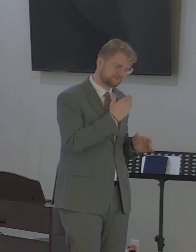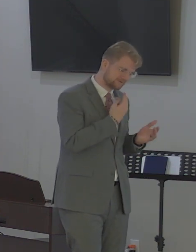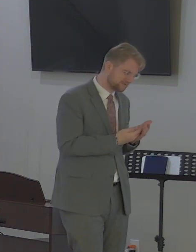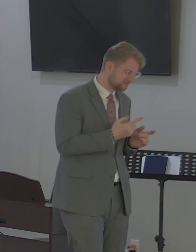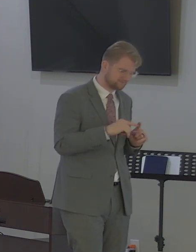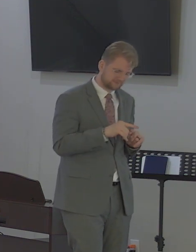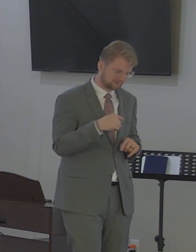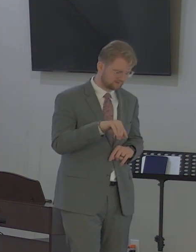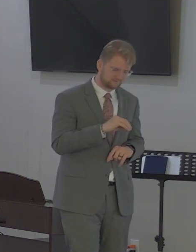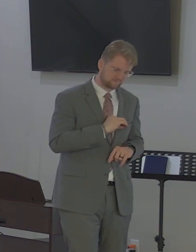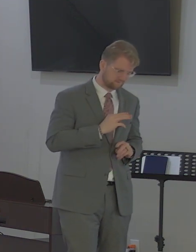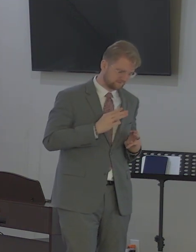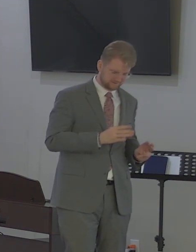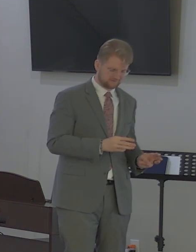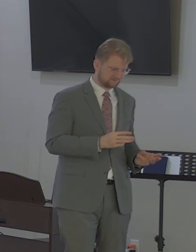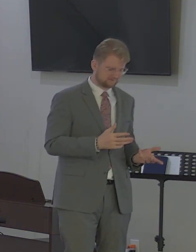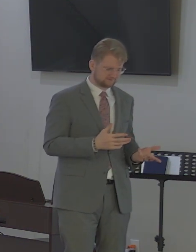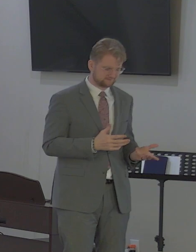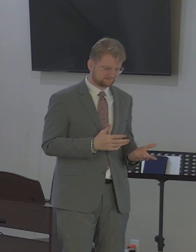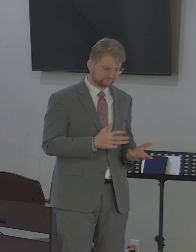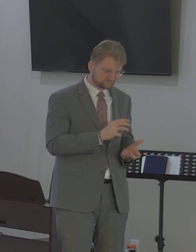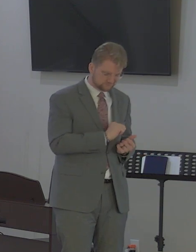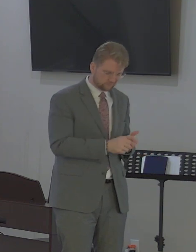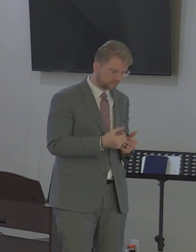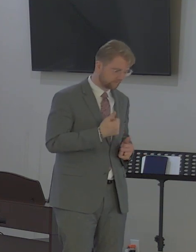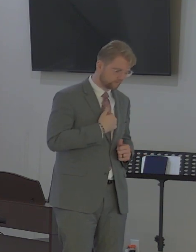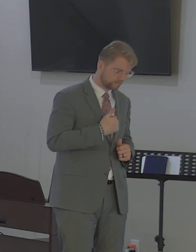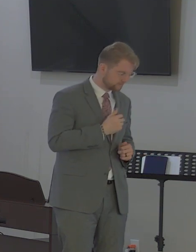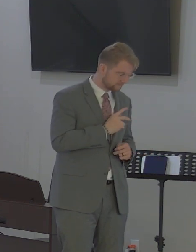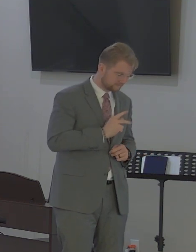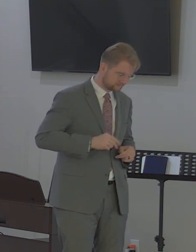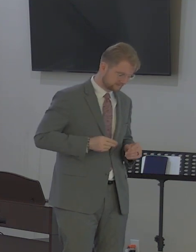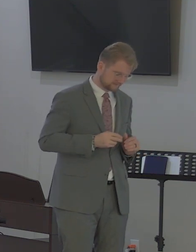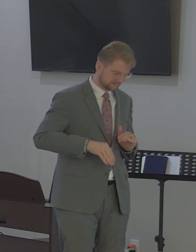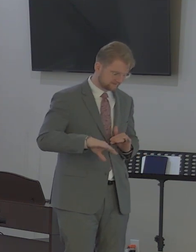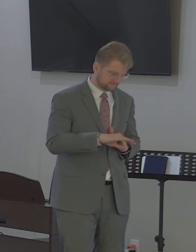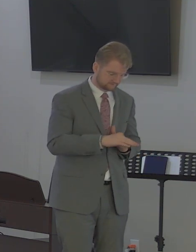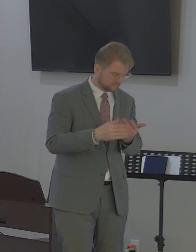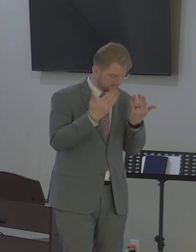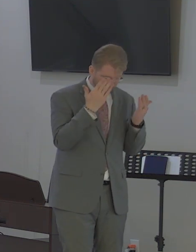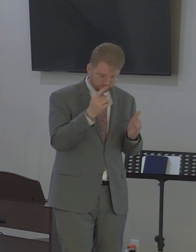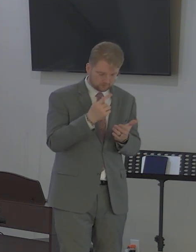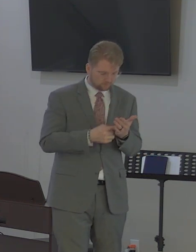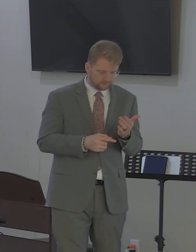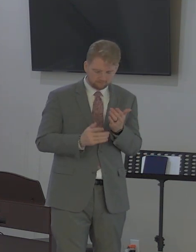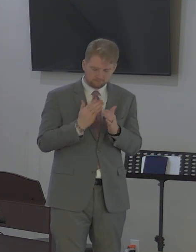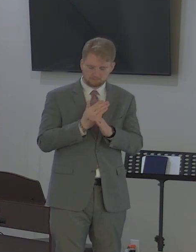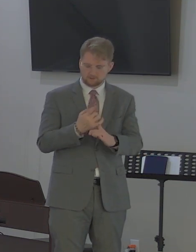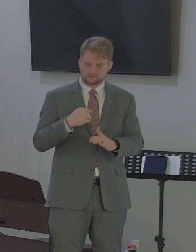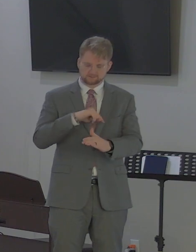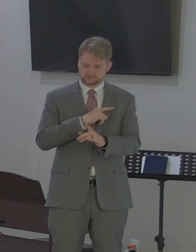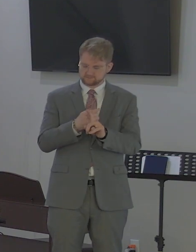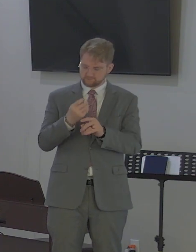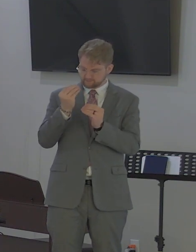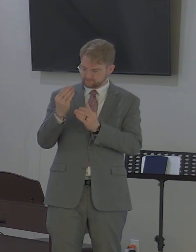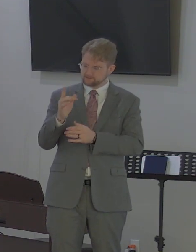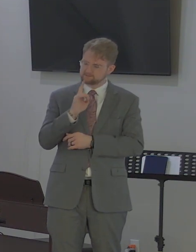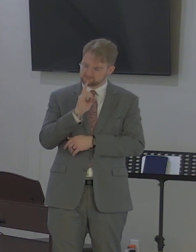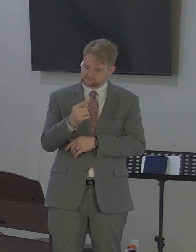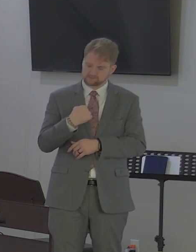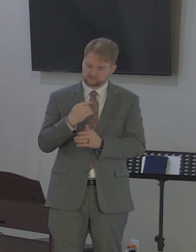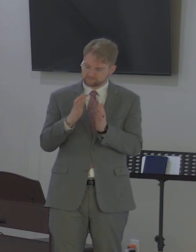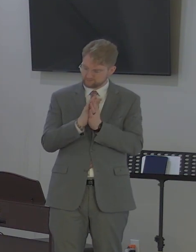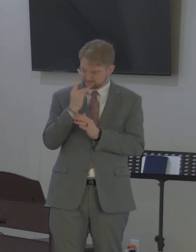costs all the kingdom. Who or what hinders us from obeying the truth, Lord? Pray